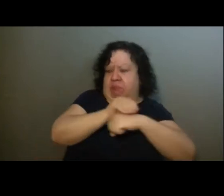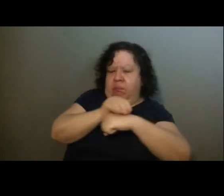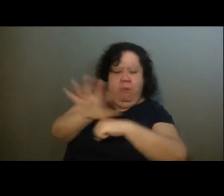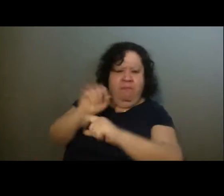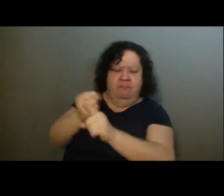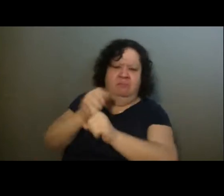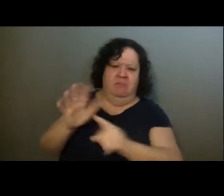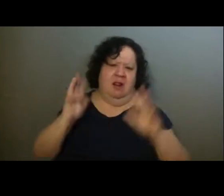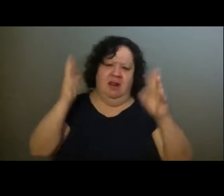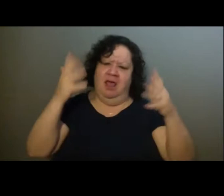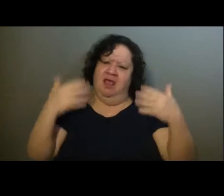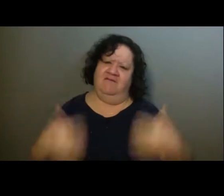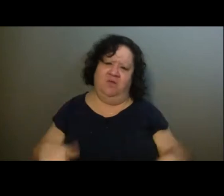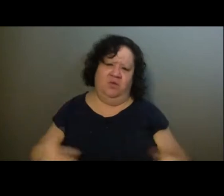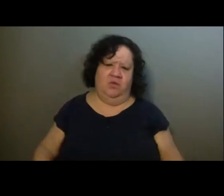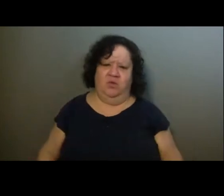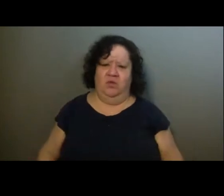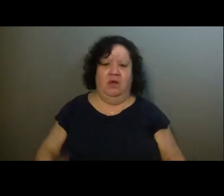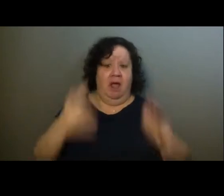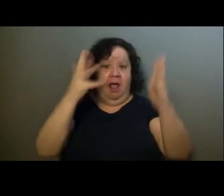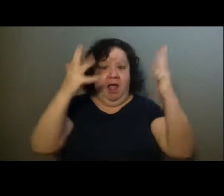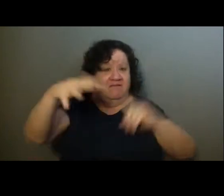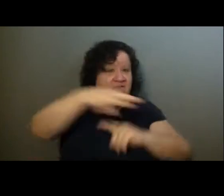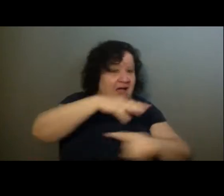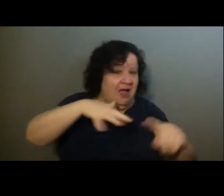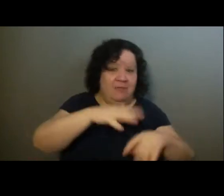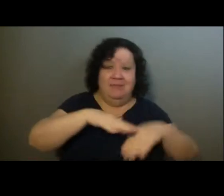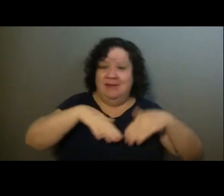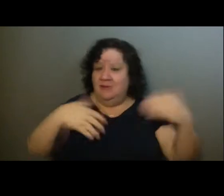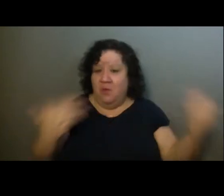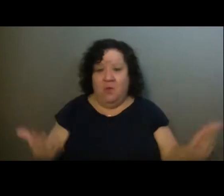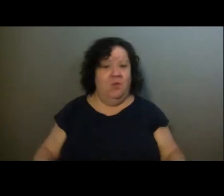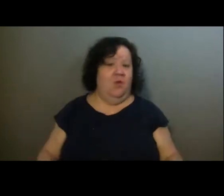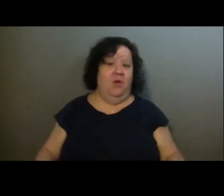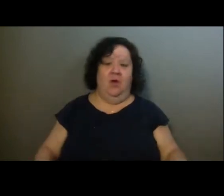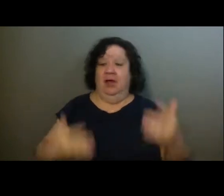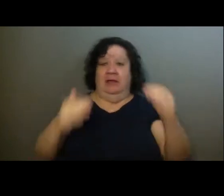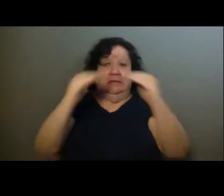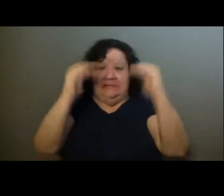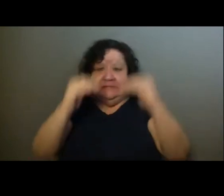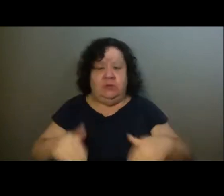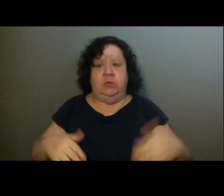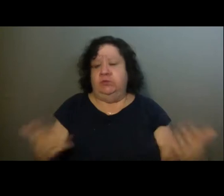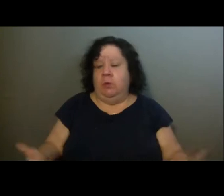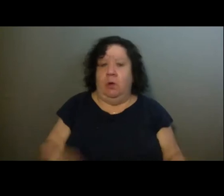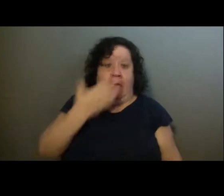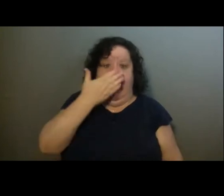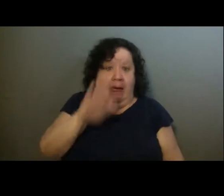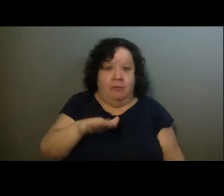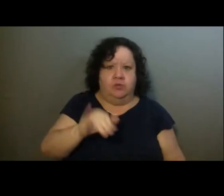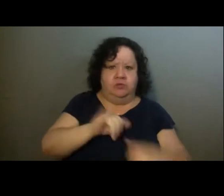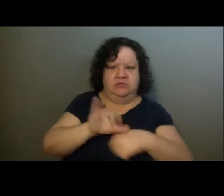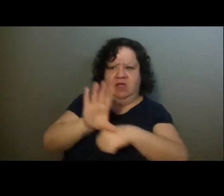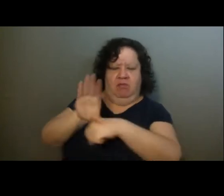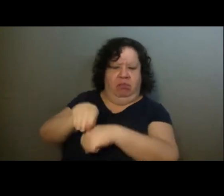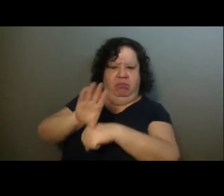attitudinal barriers that they face. Then a question raises, what are the key barriers to the effective design and implementation of